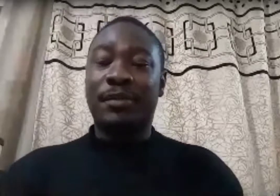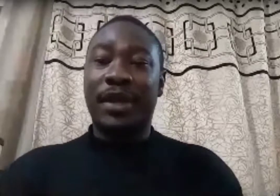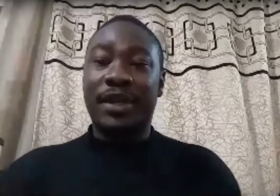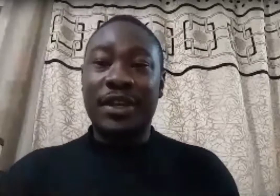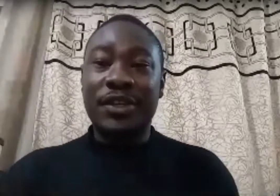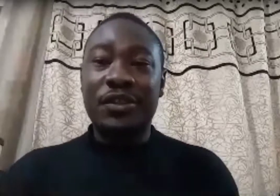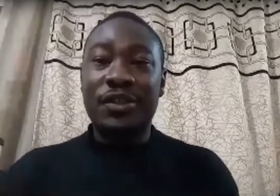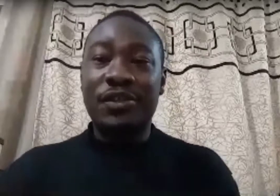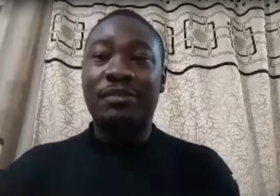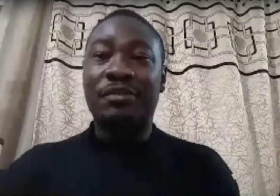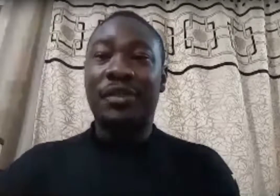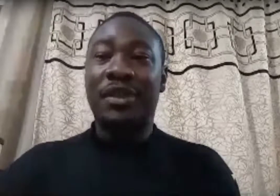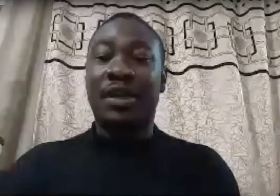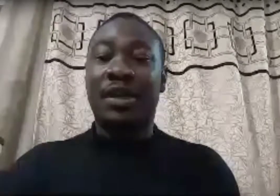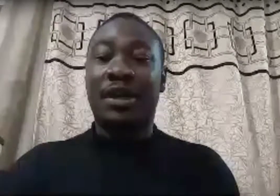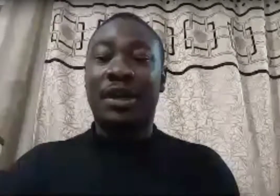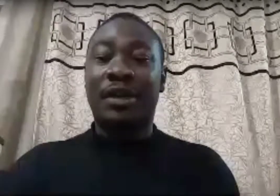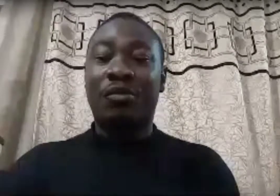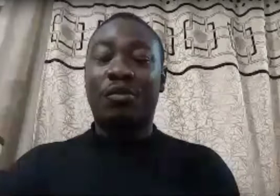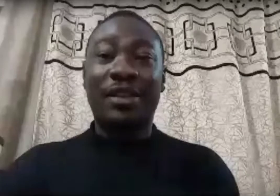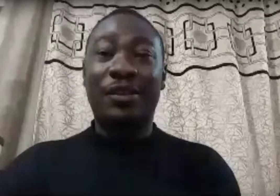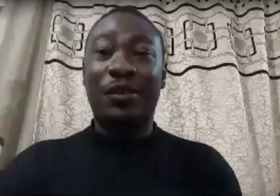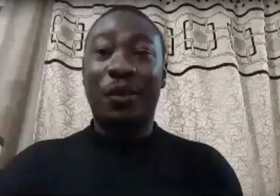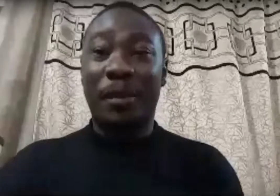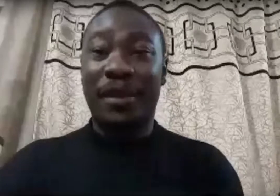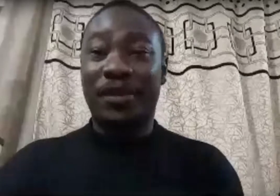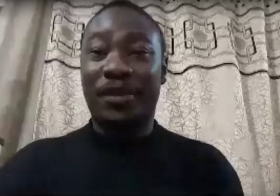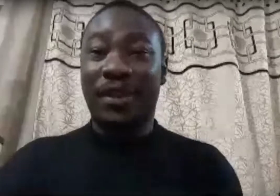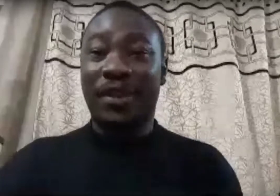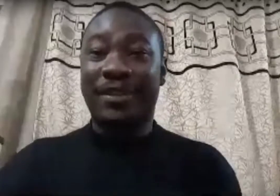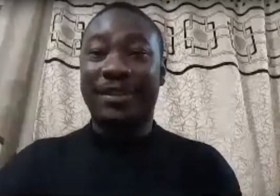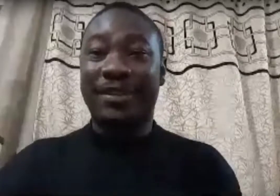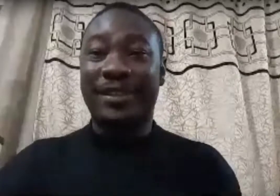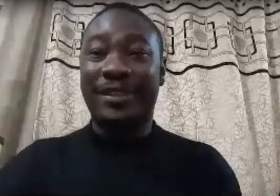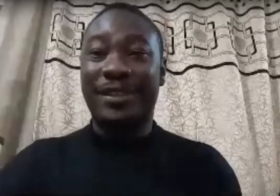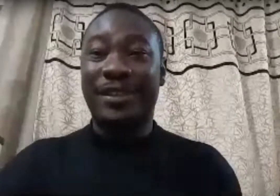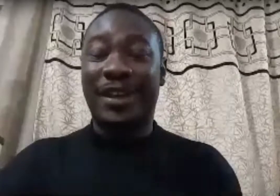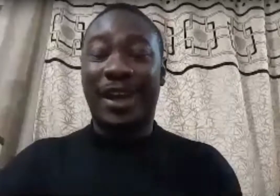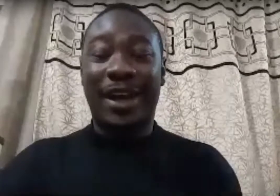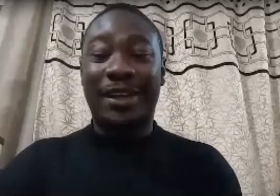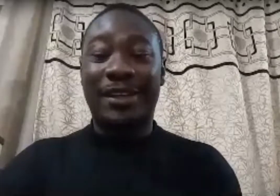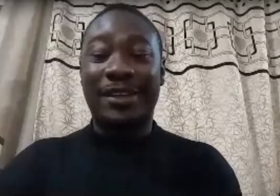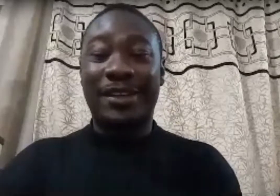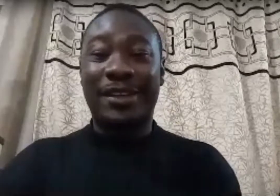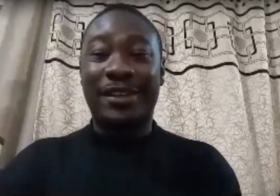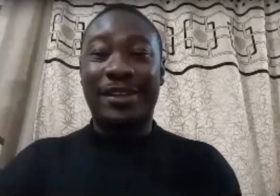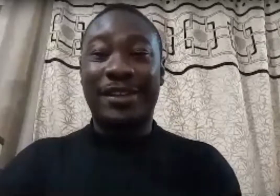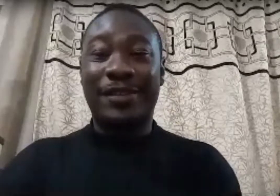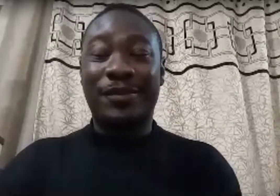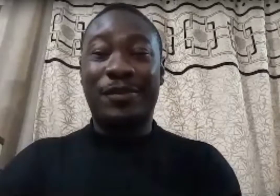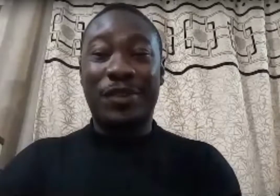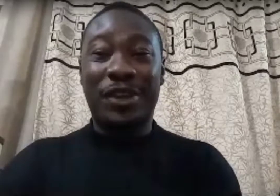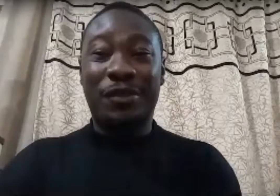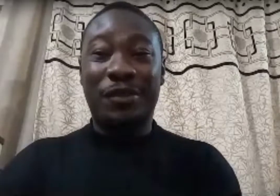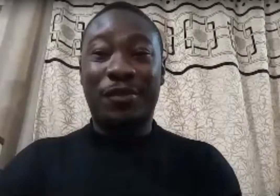attention. We are learning numbers today, and funny enough, we're going to